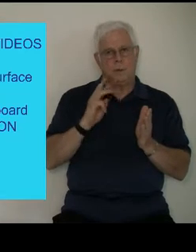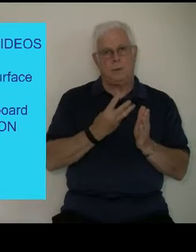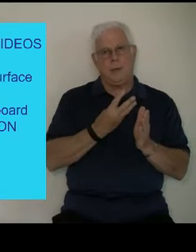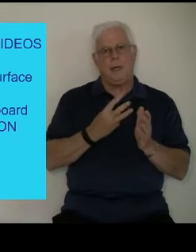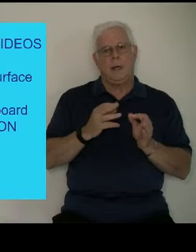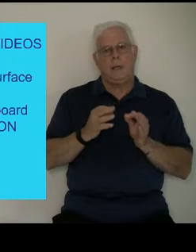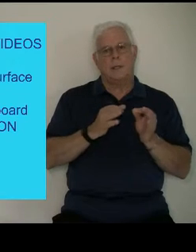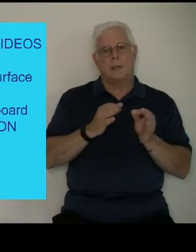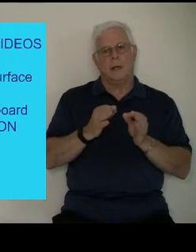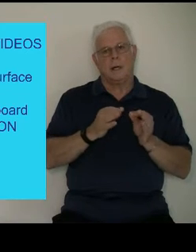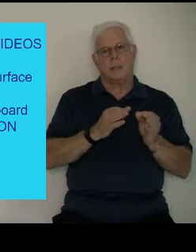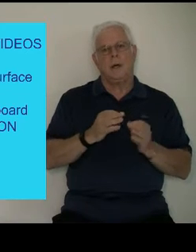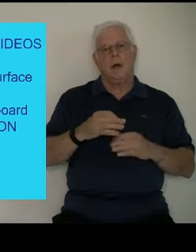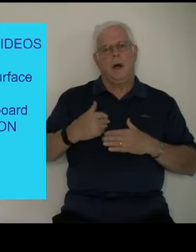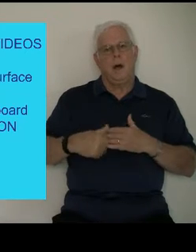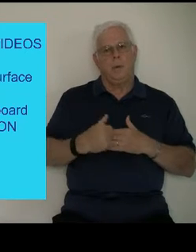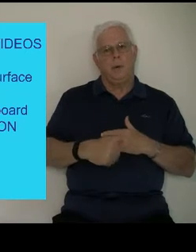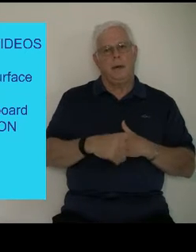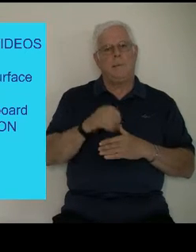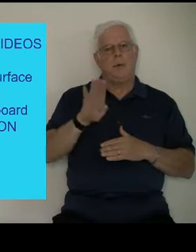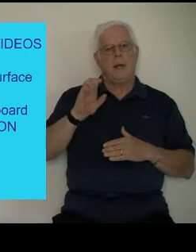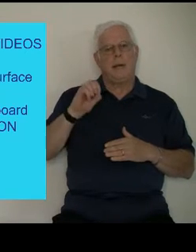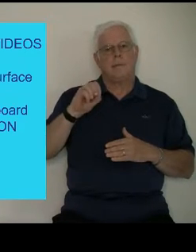we discussed breadboarding